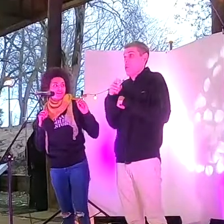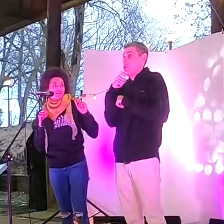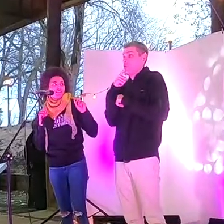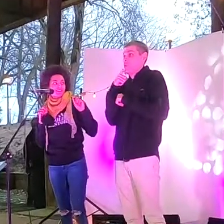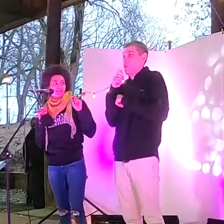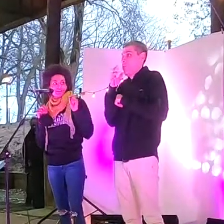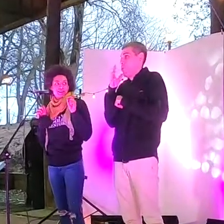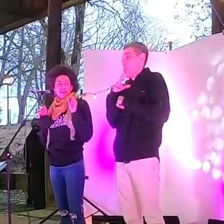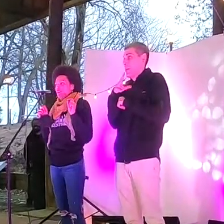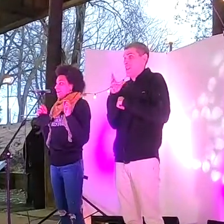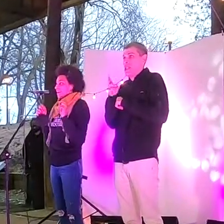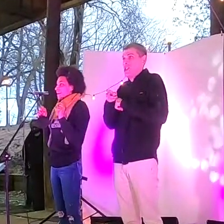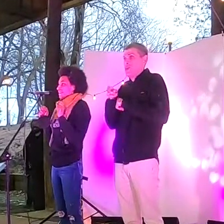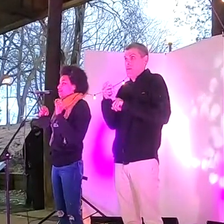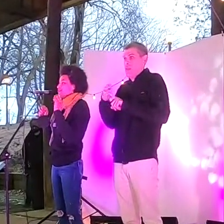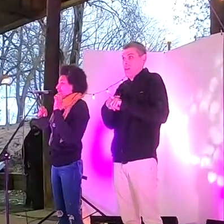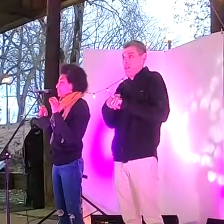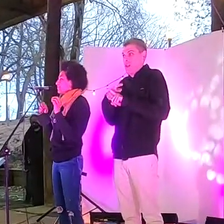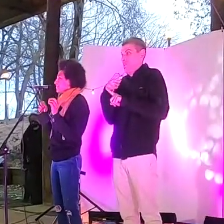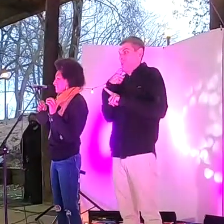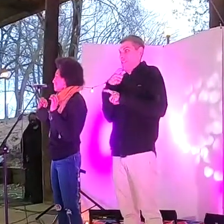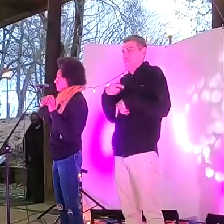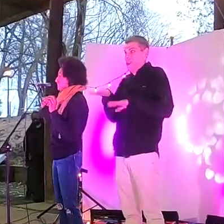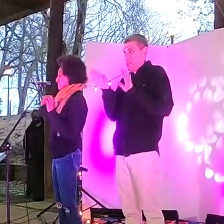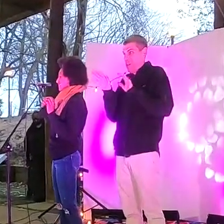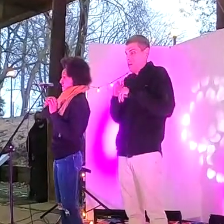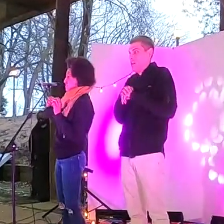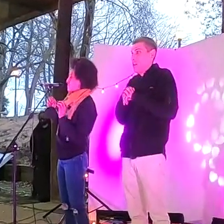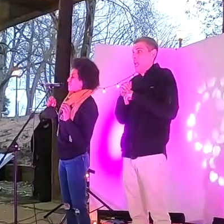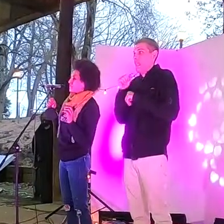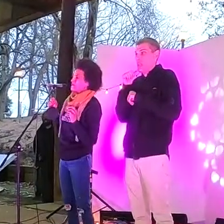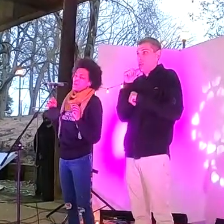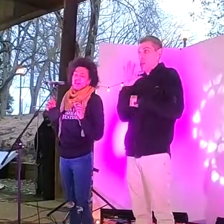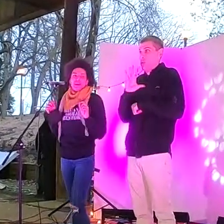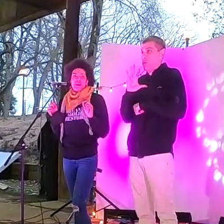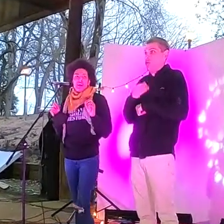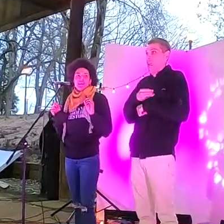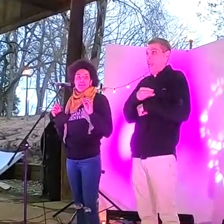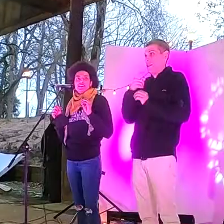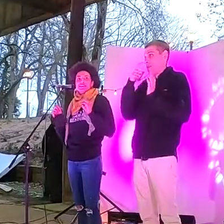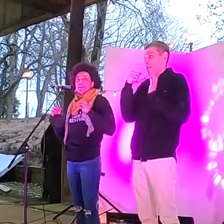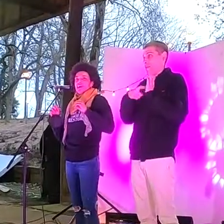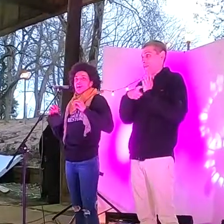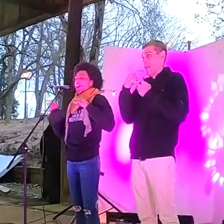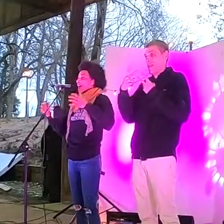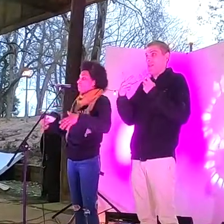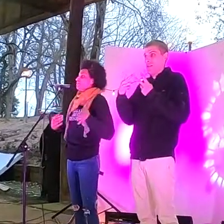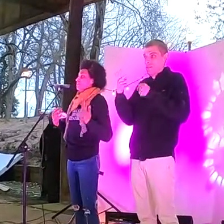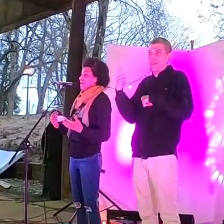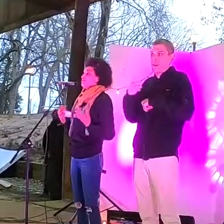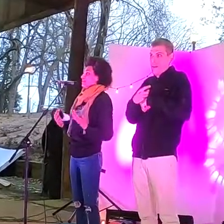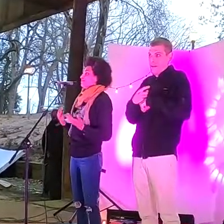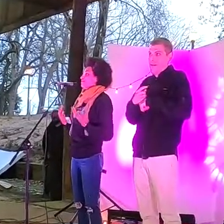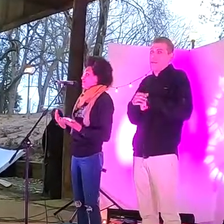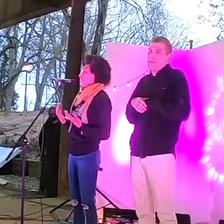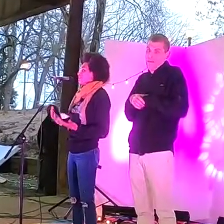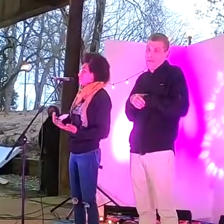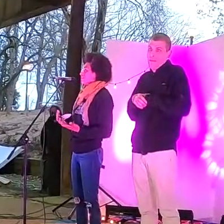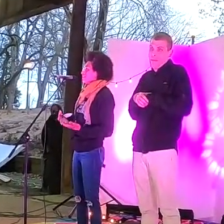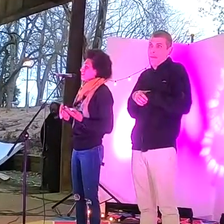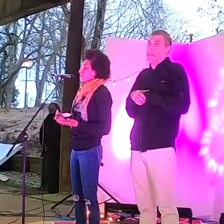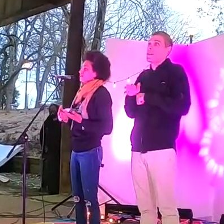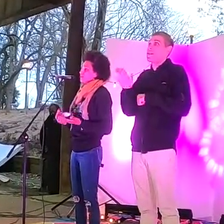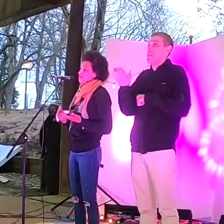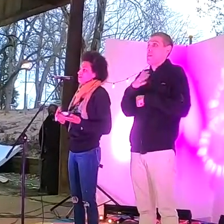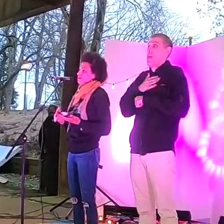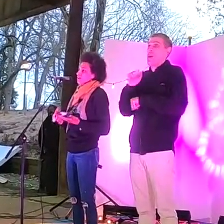History Month and Trans Visibility Day. And I would not be doing the